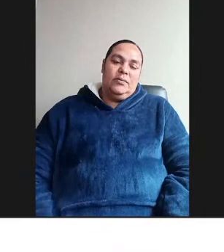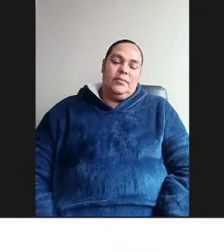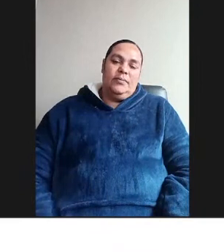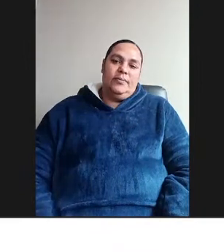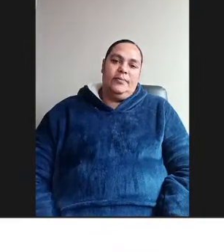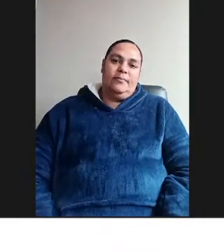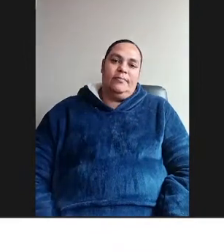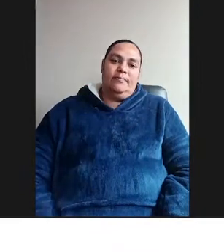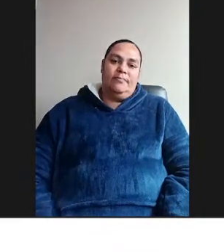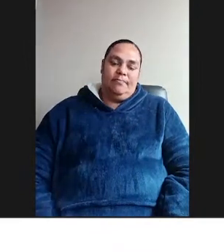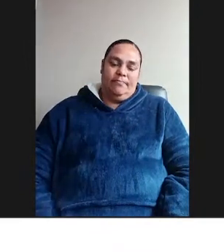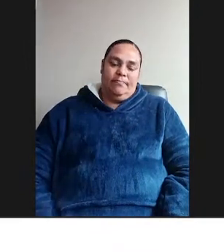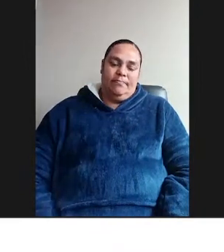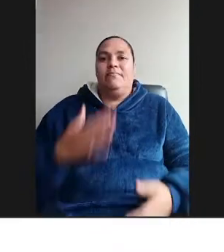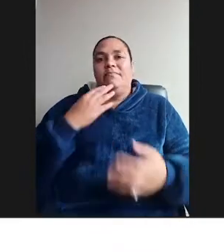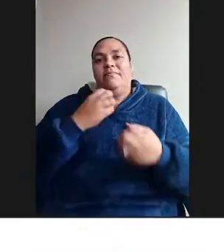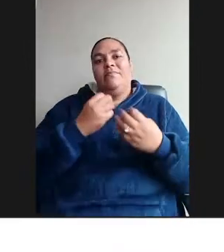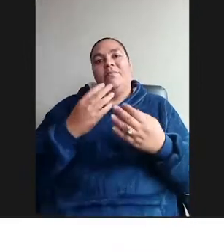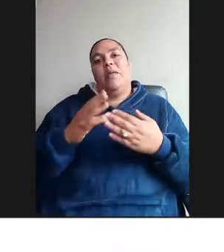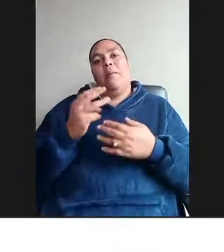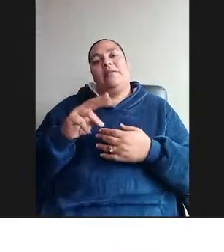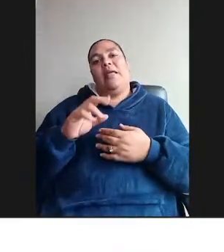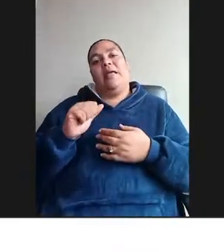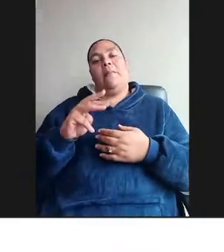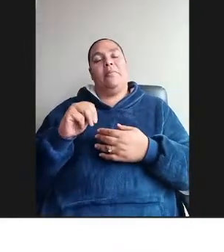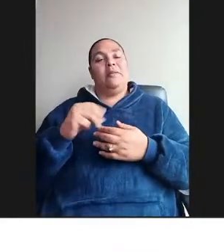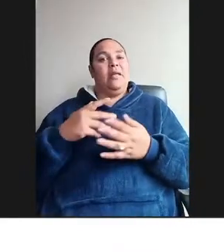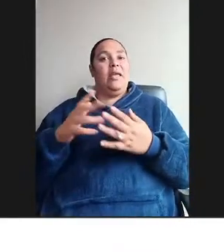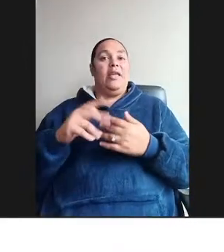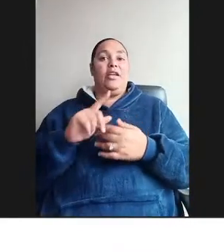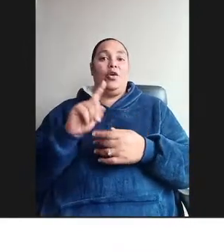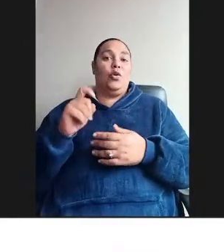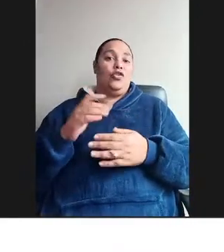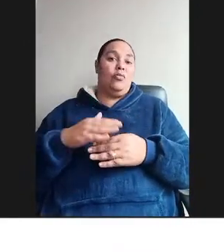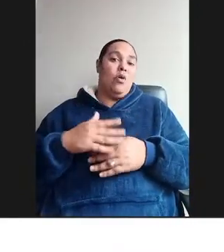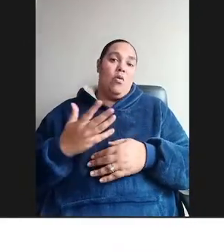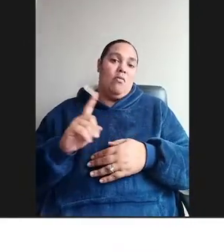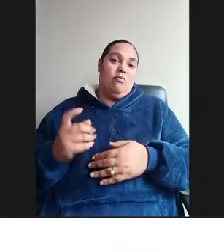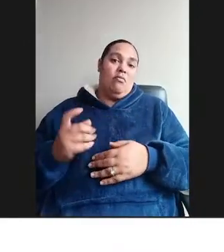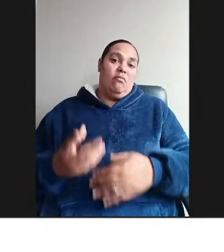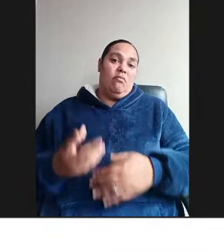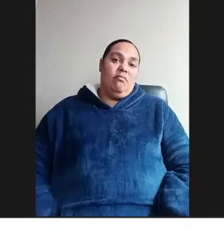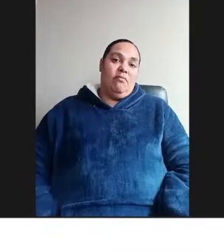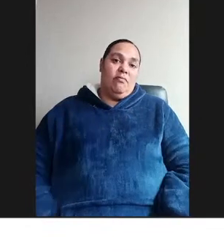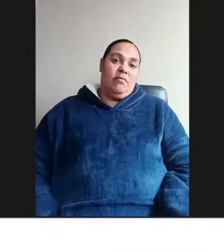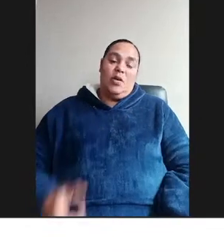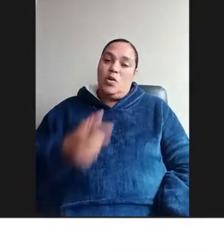Thank you very much, Mr. Adams. Honourable members, are there any questions? Comments?